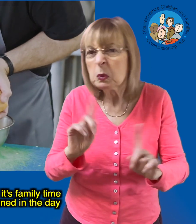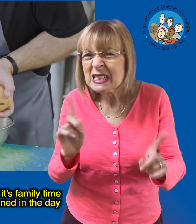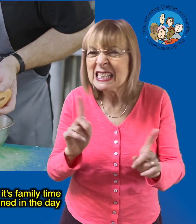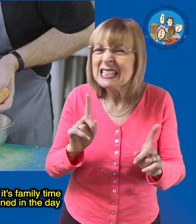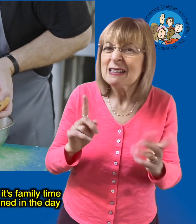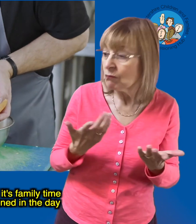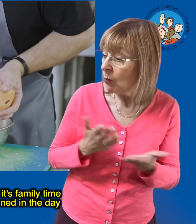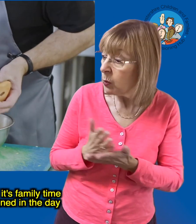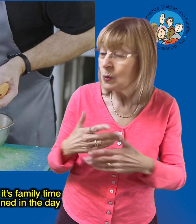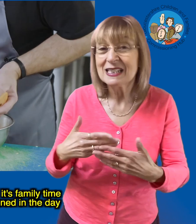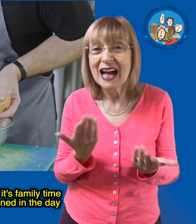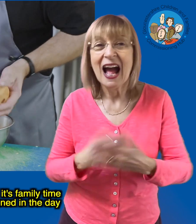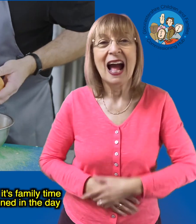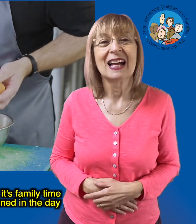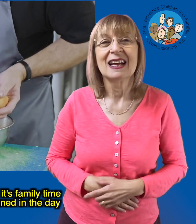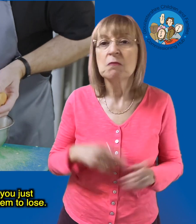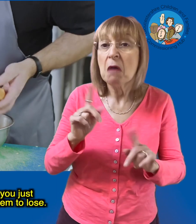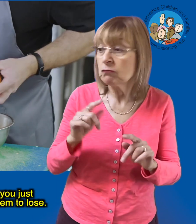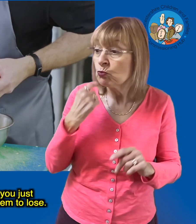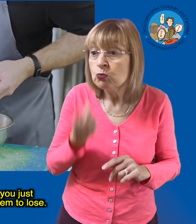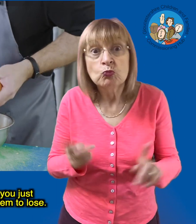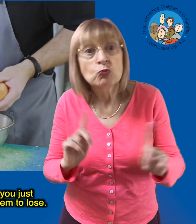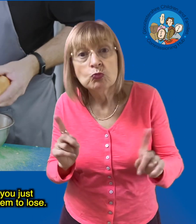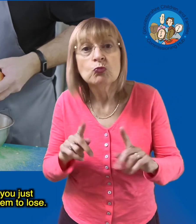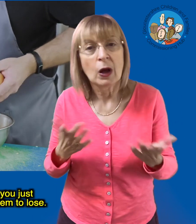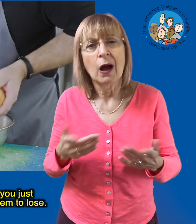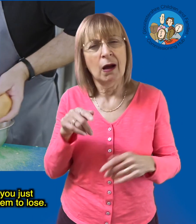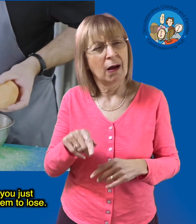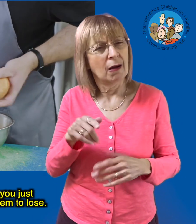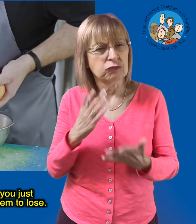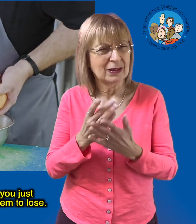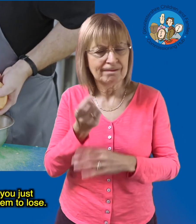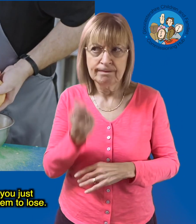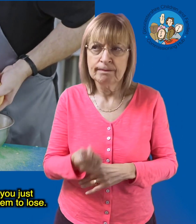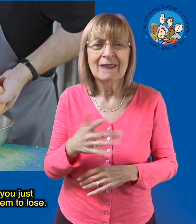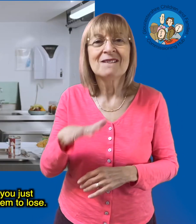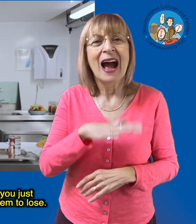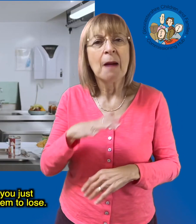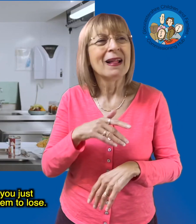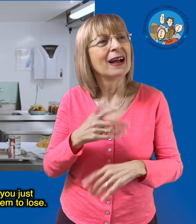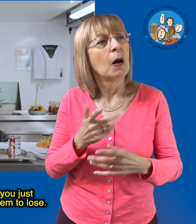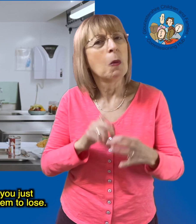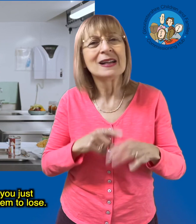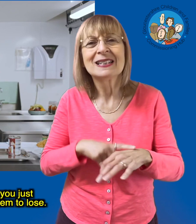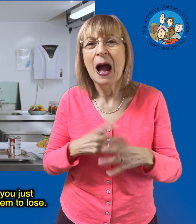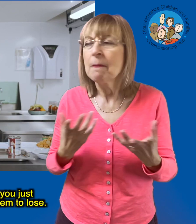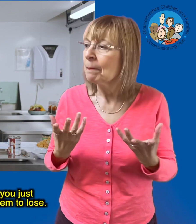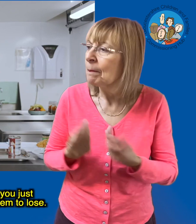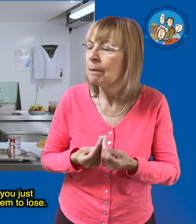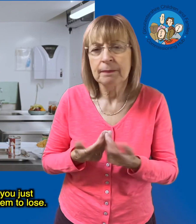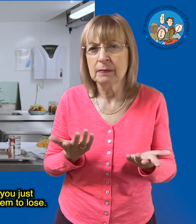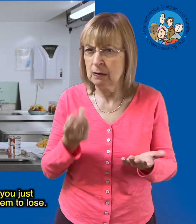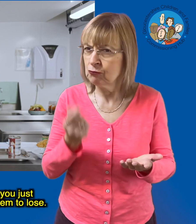all sit down and discuss what's happened in the day and what's going on next day, and you know, just have that little bit of